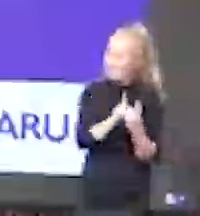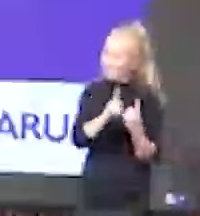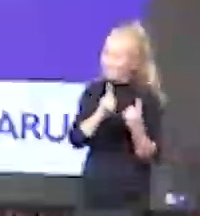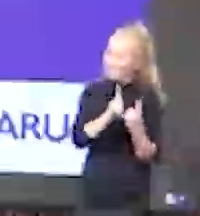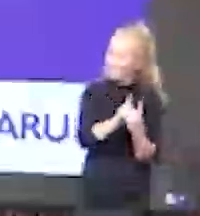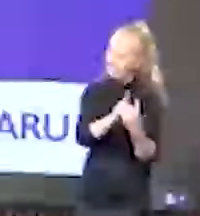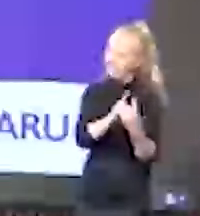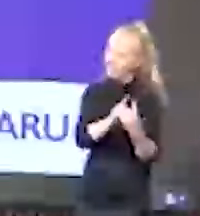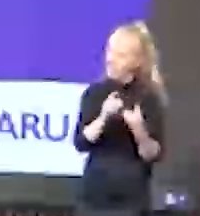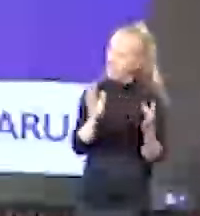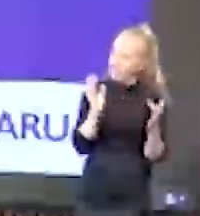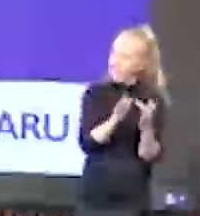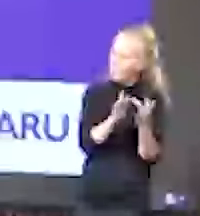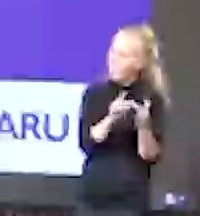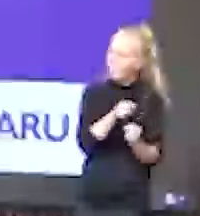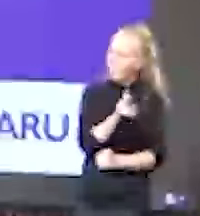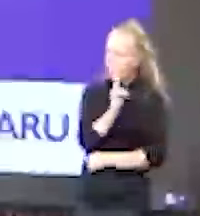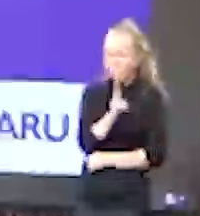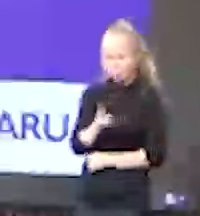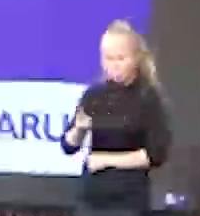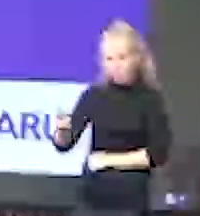persistence, but it is really important.